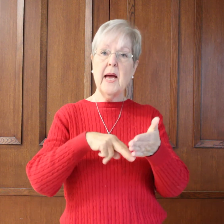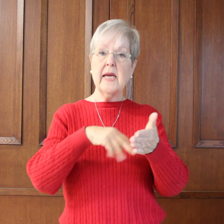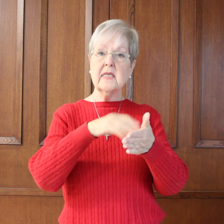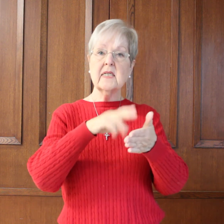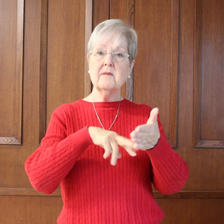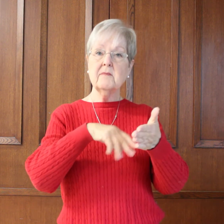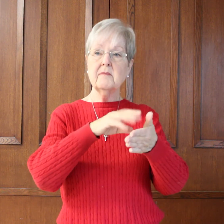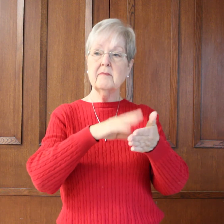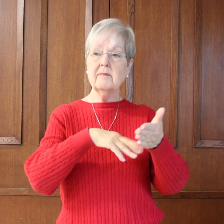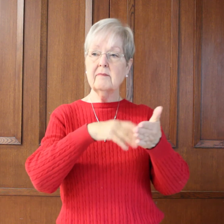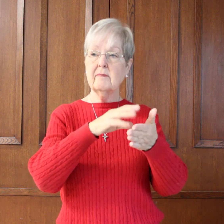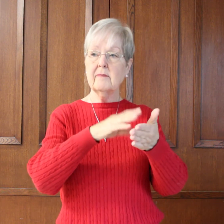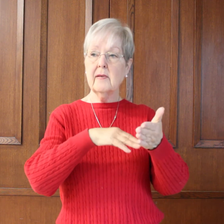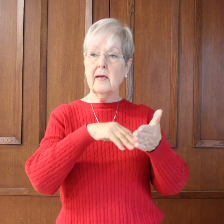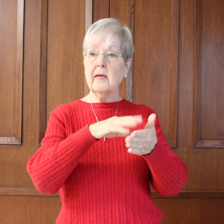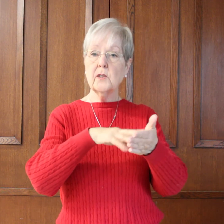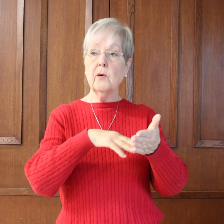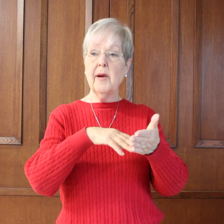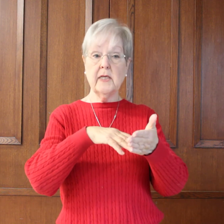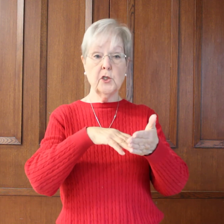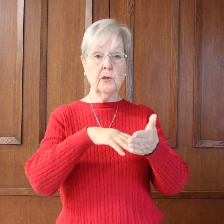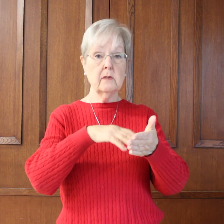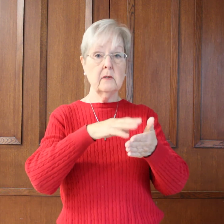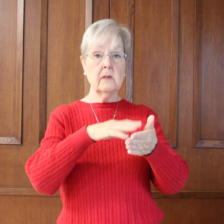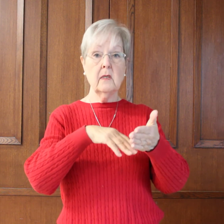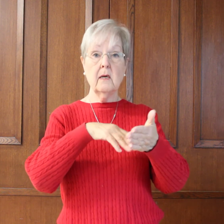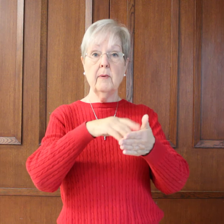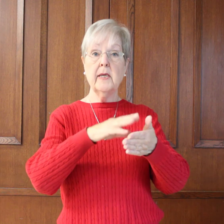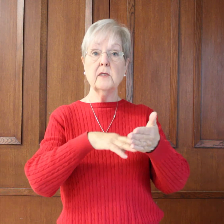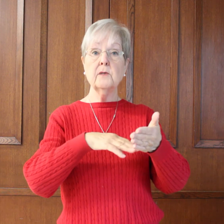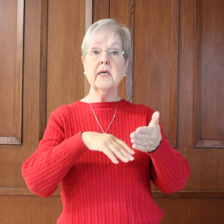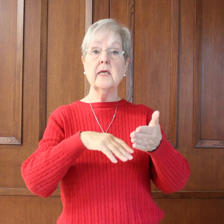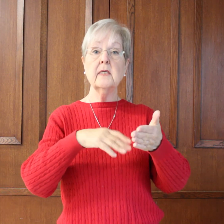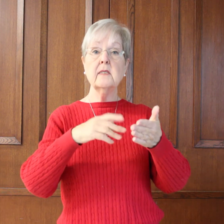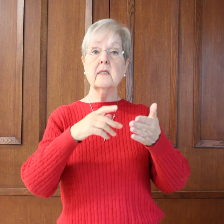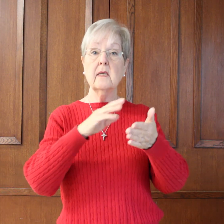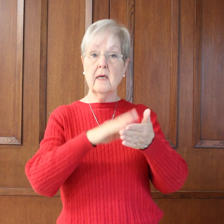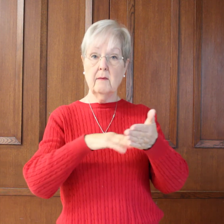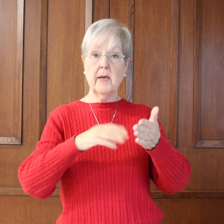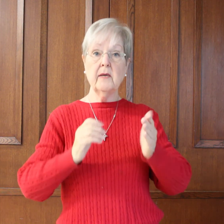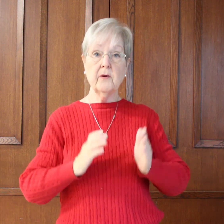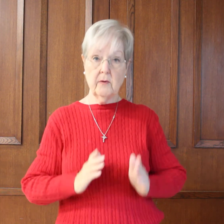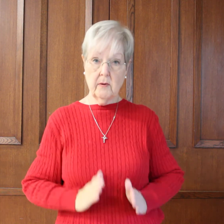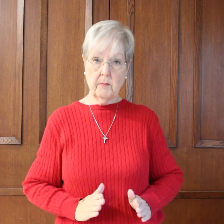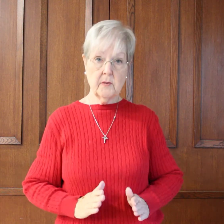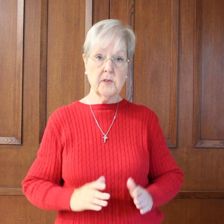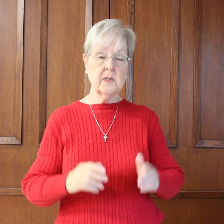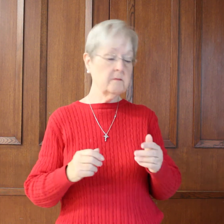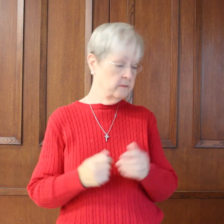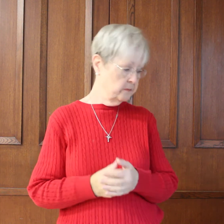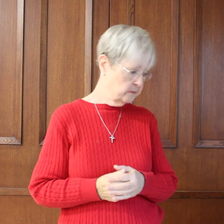Paint. So a painter. A painter is a painter person.